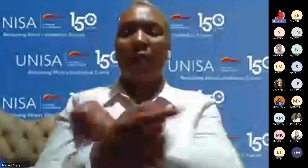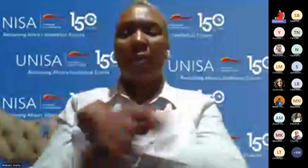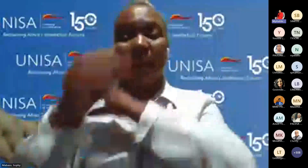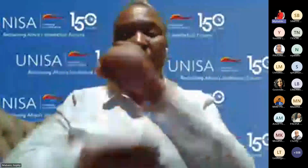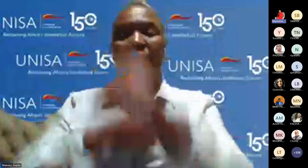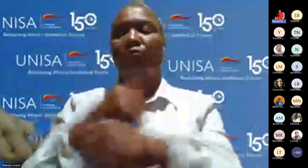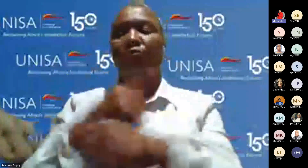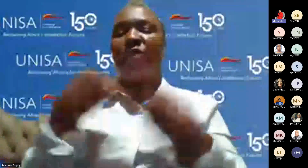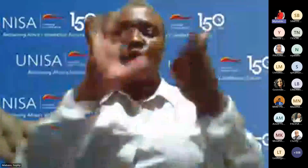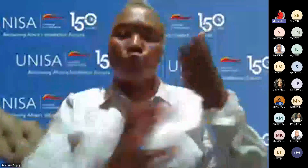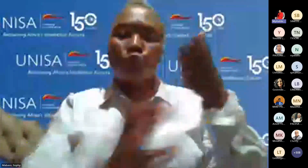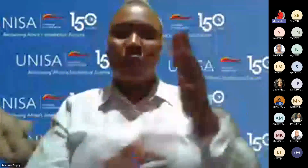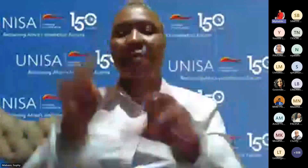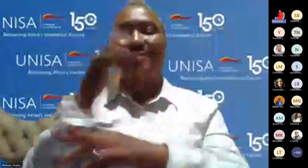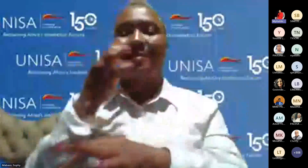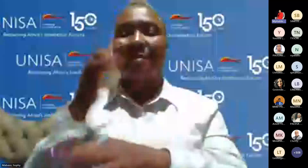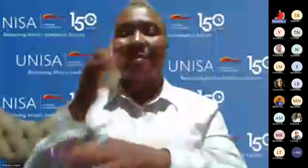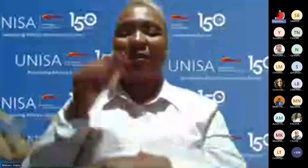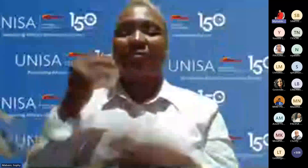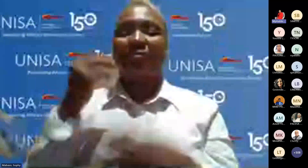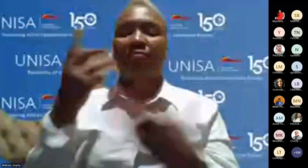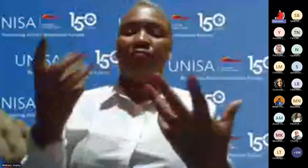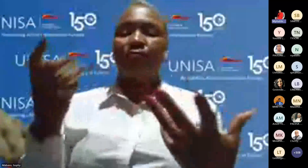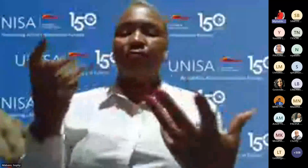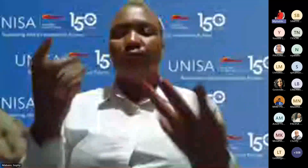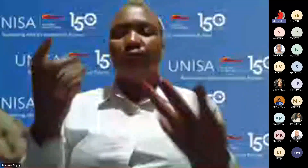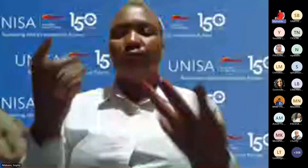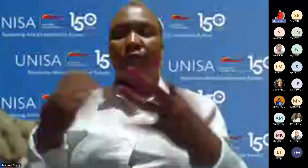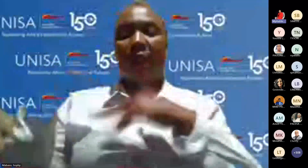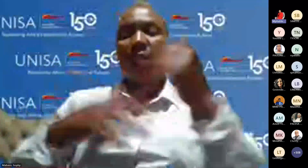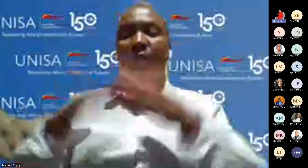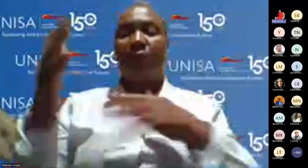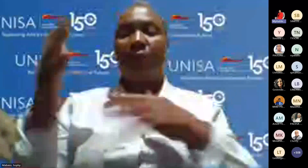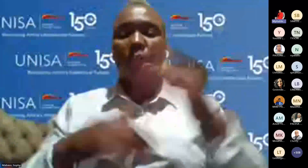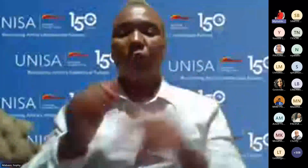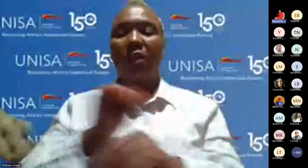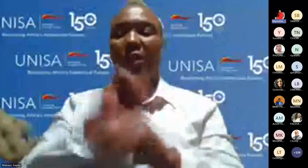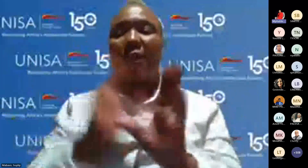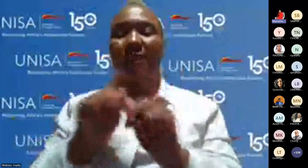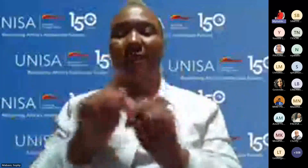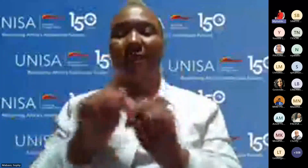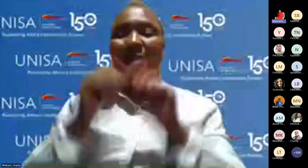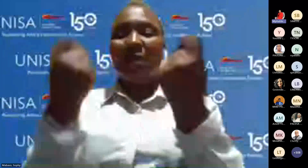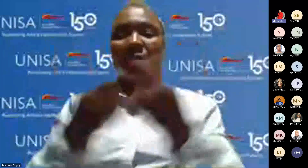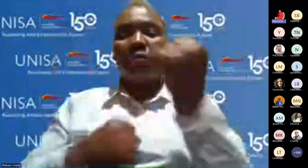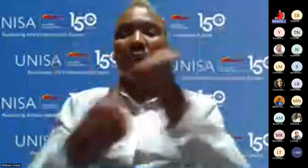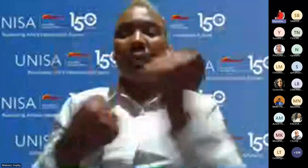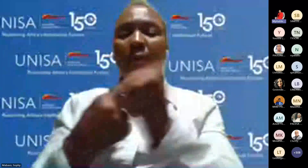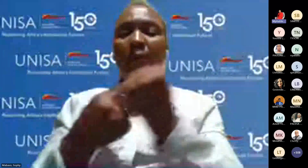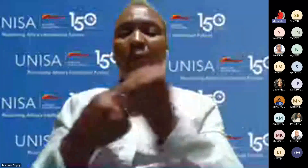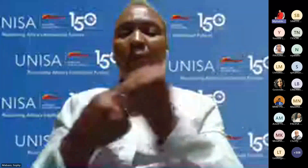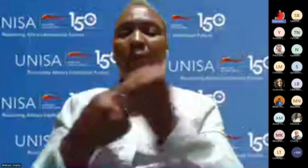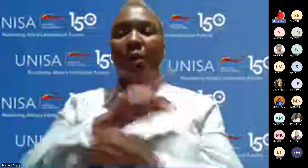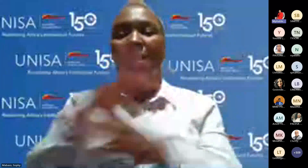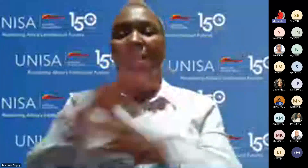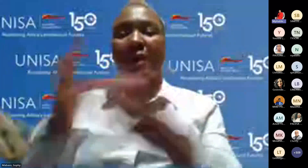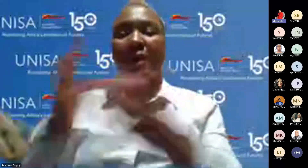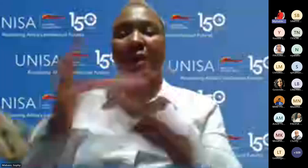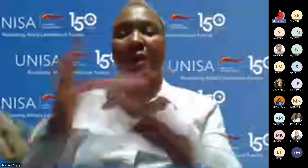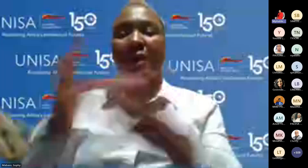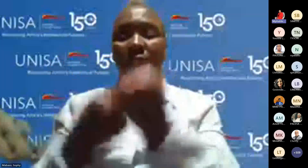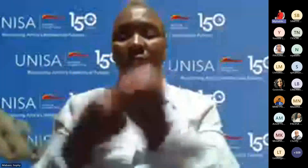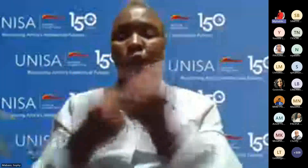say, they established the team of support that they are supporting you. Even when you are unable